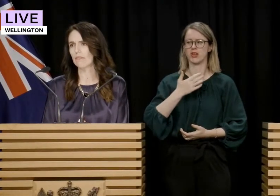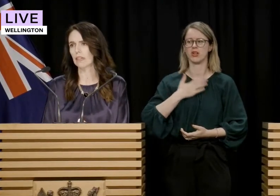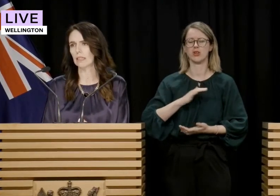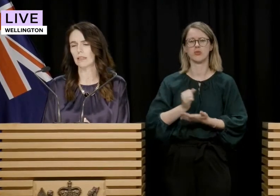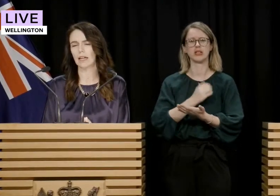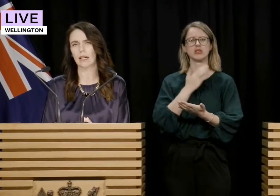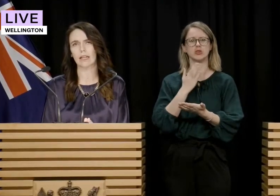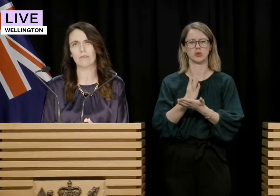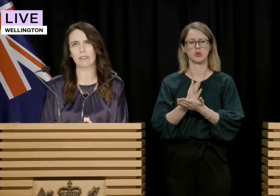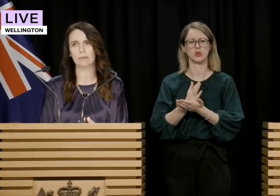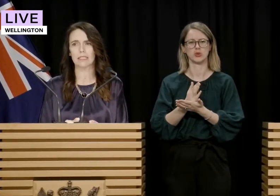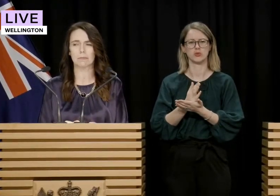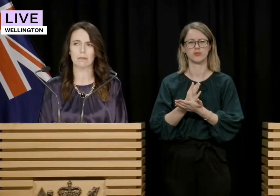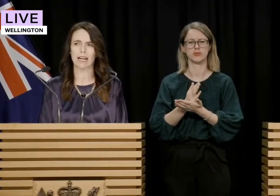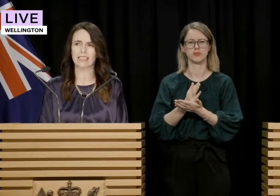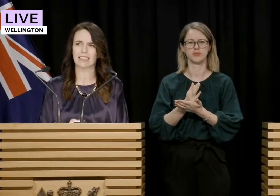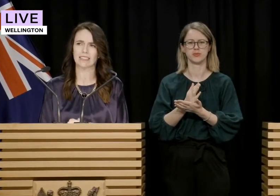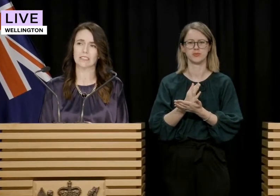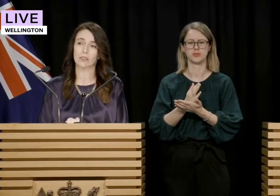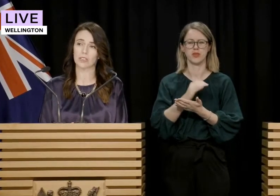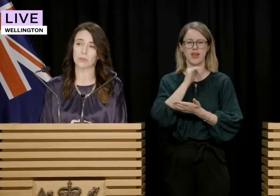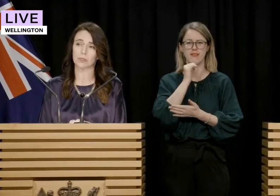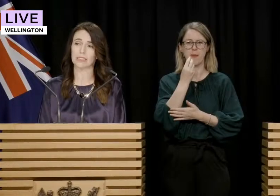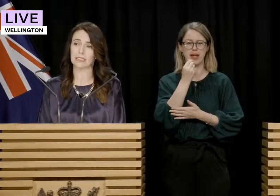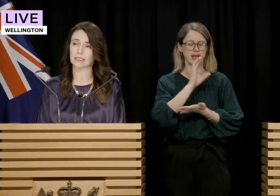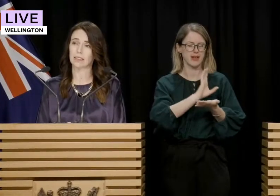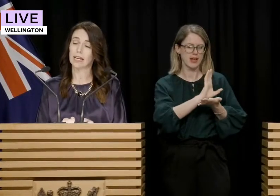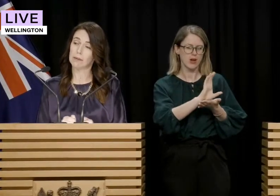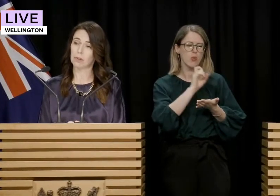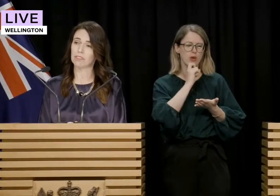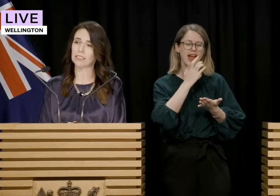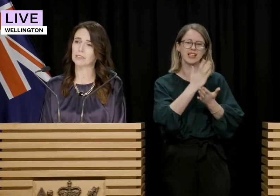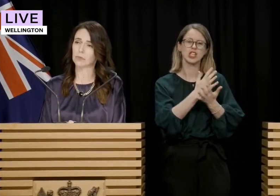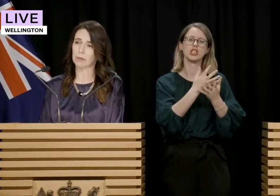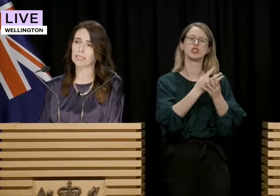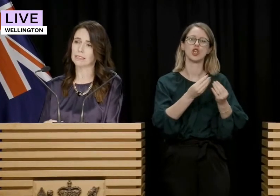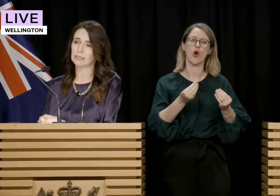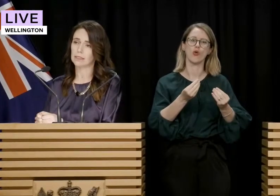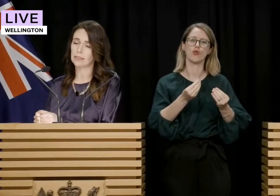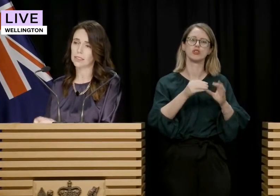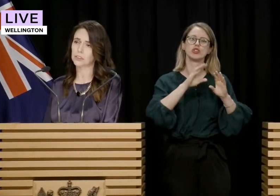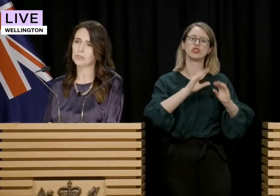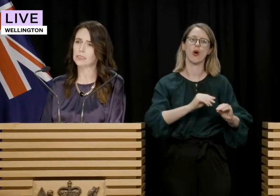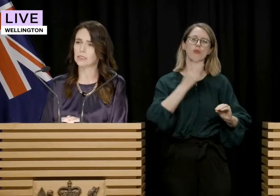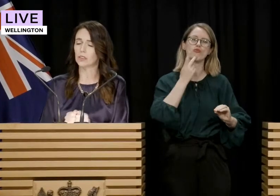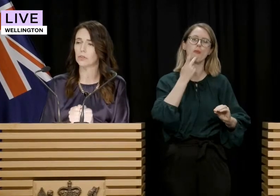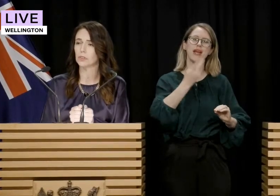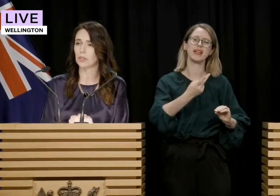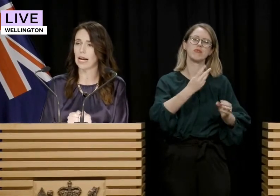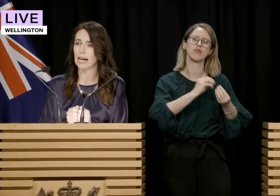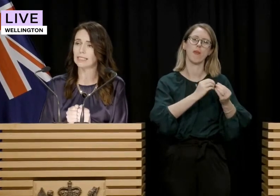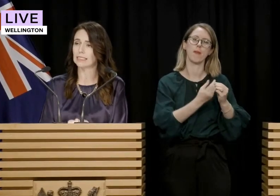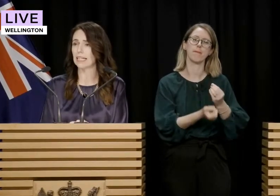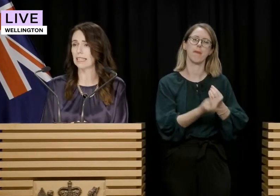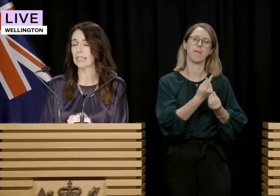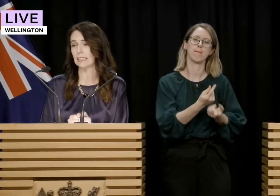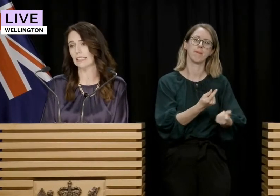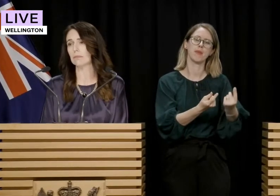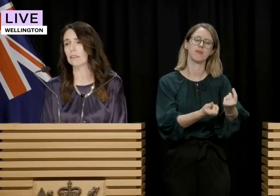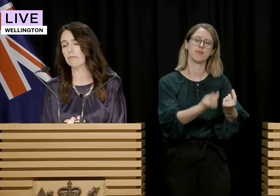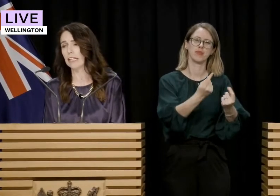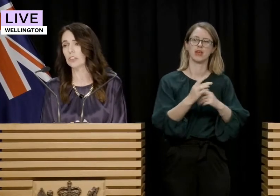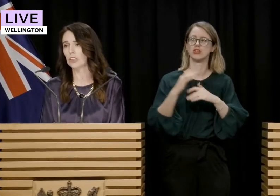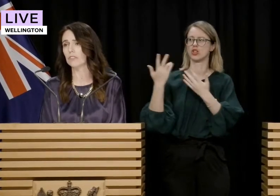that whatever investment is being made, that it is going to address and prevent repeat issues. And so undertaking